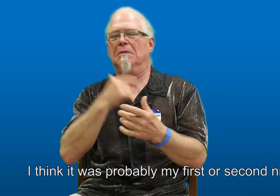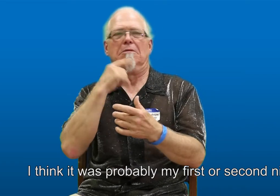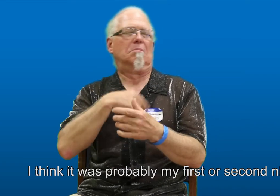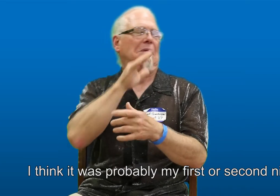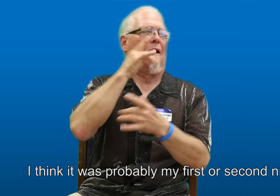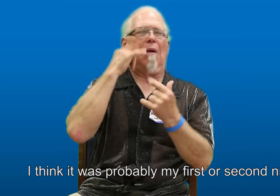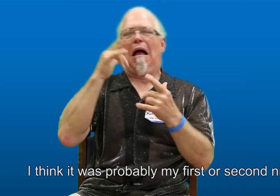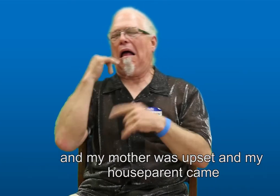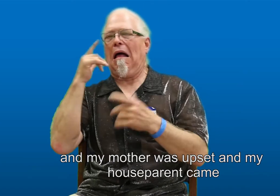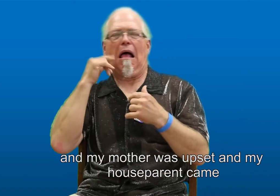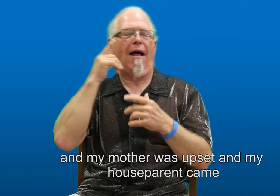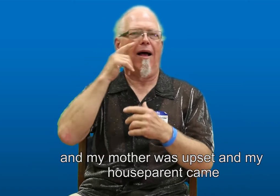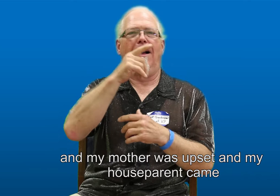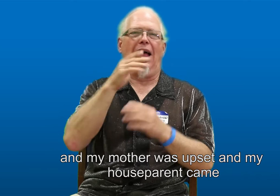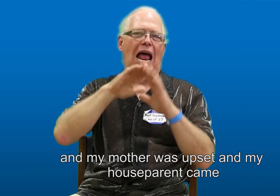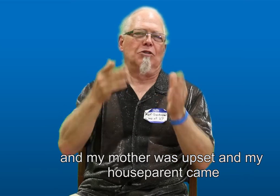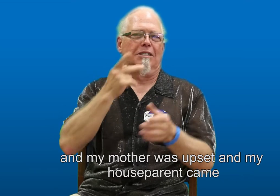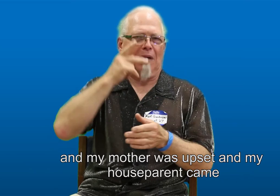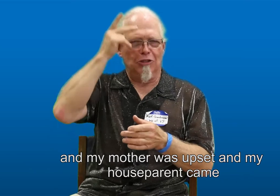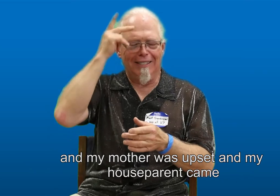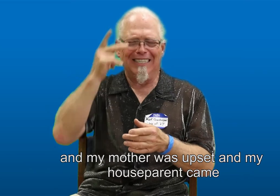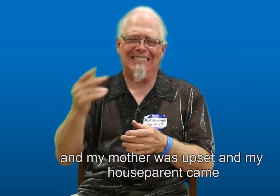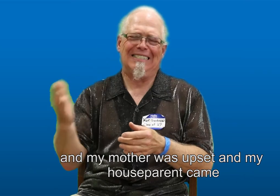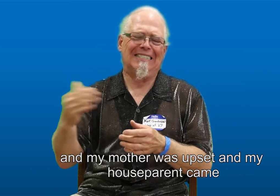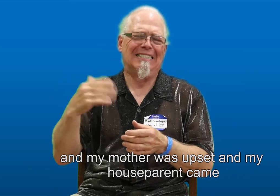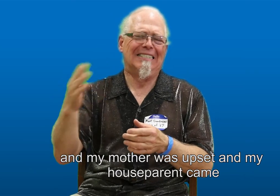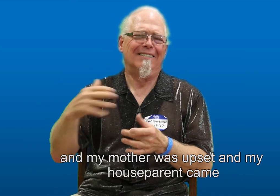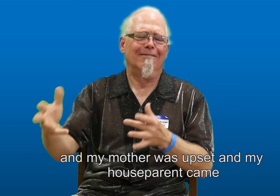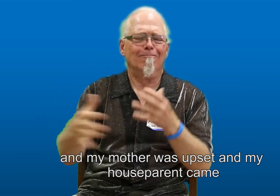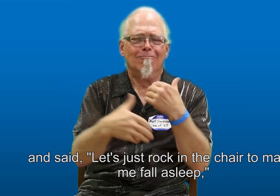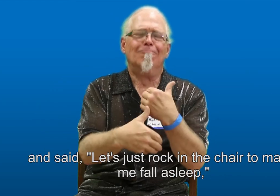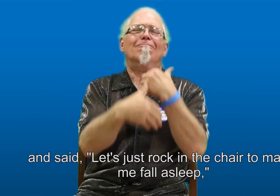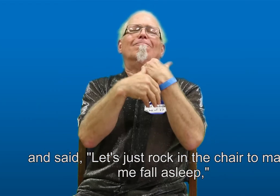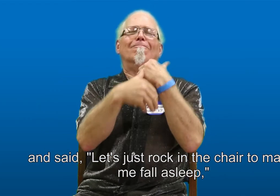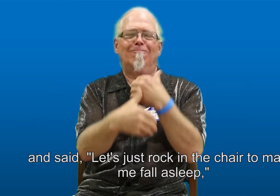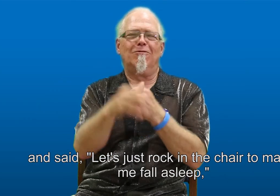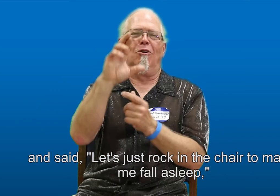second night, and my mother was upset, and the house parent came and said,